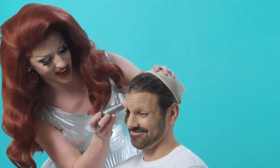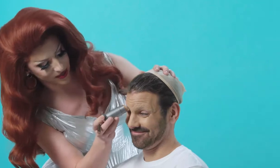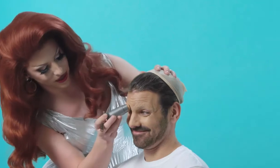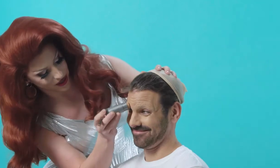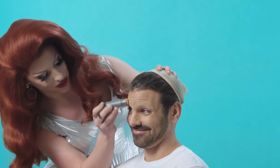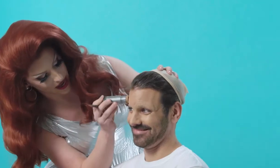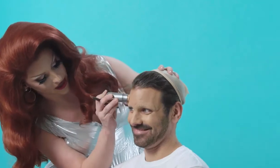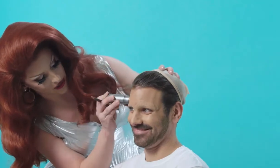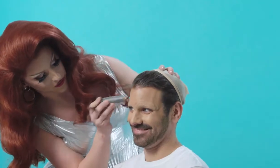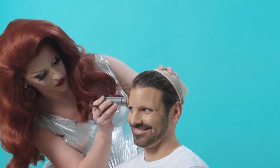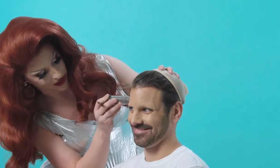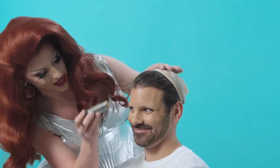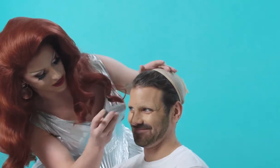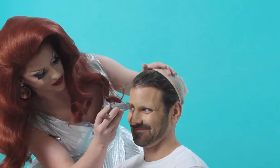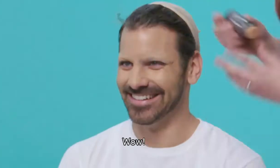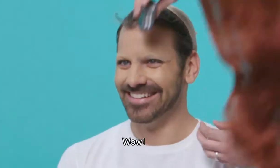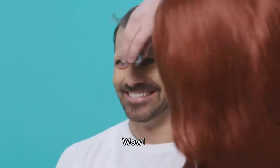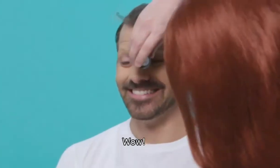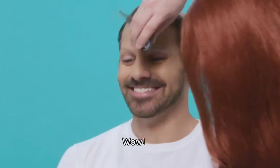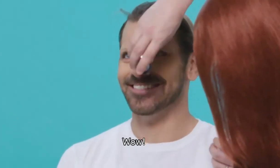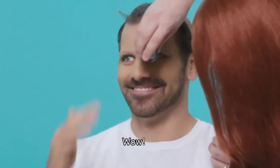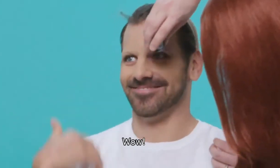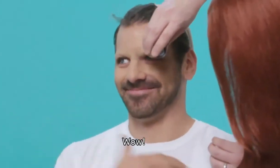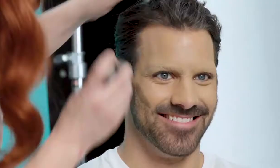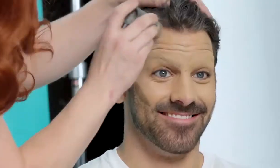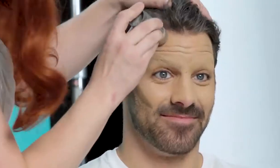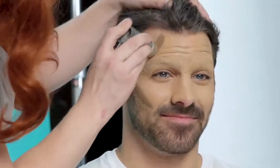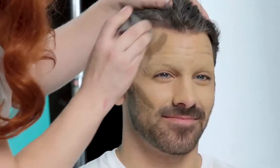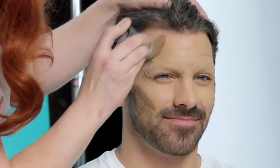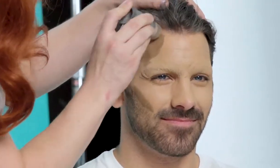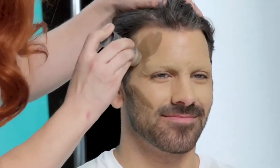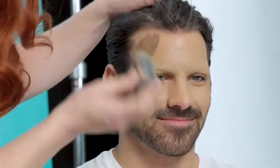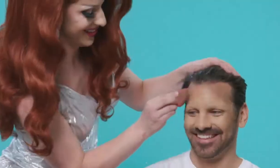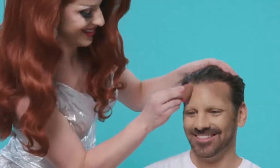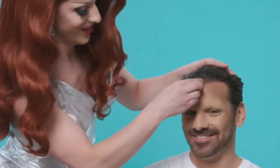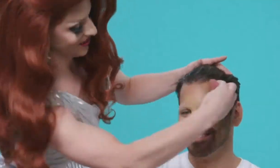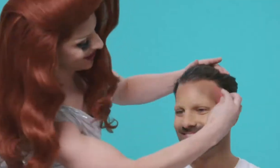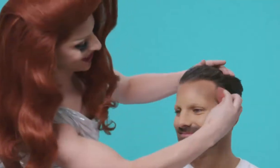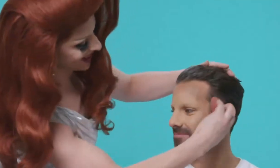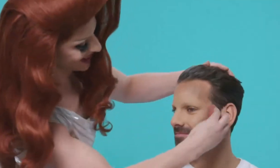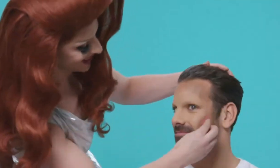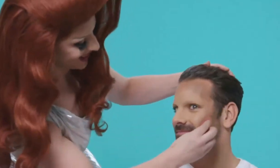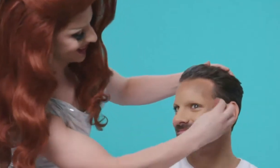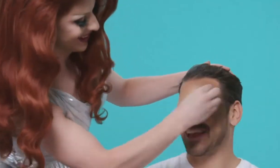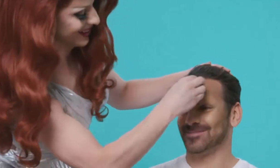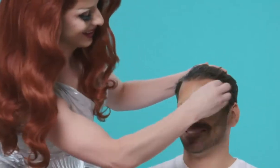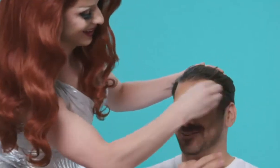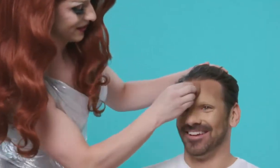I've been doing drag for 10 years. Wow. I understand that someone asked you, don't you